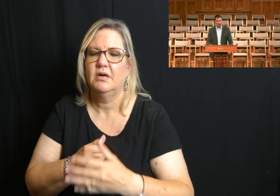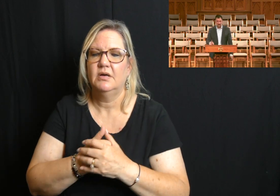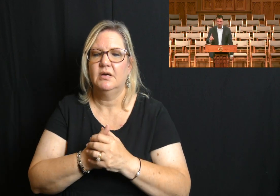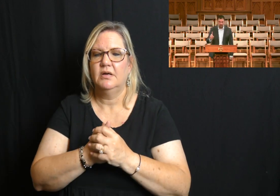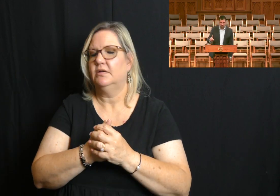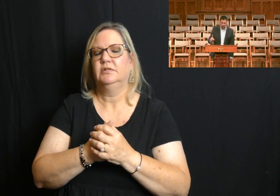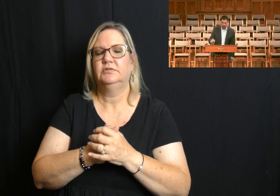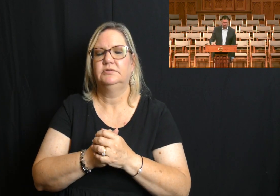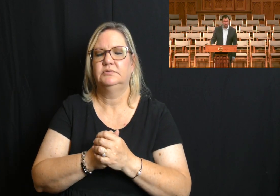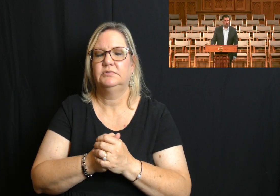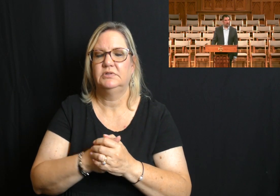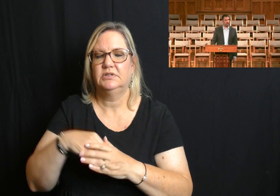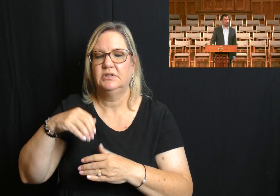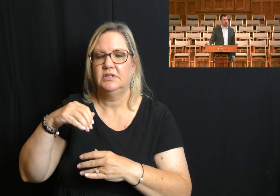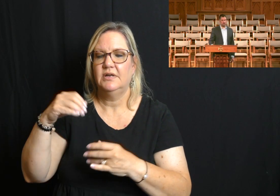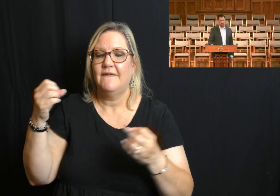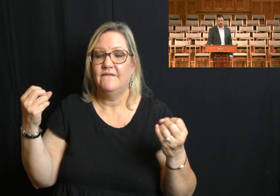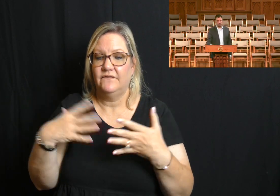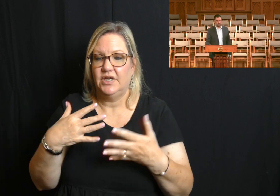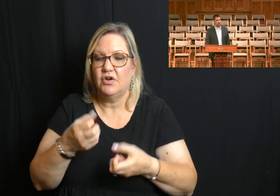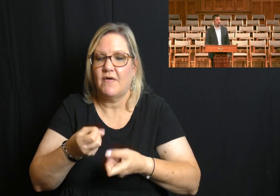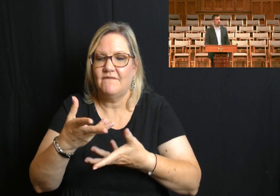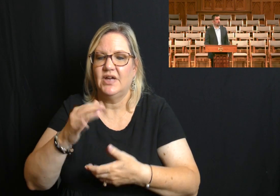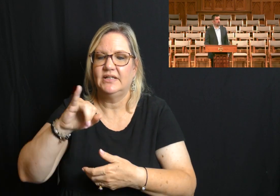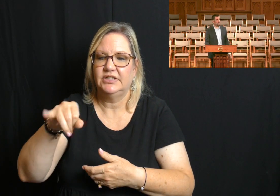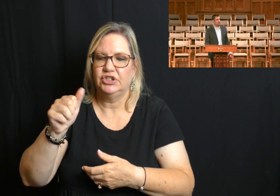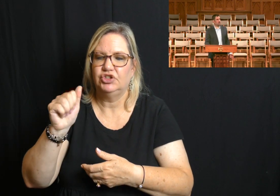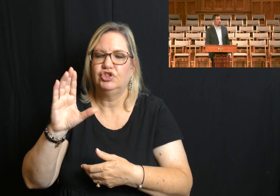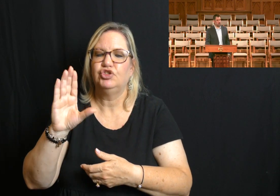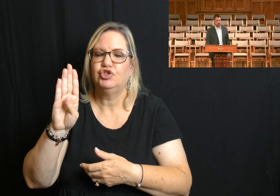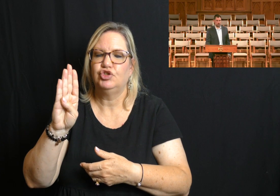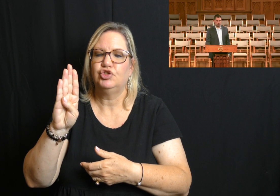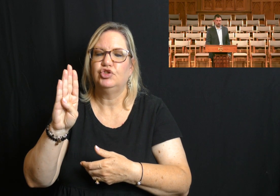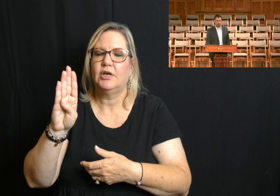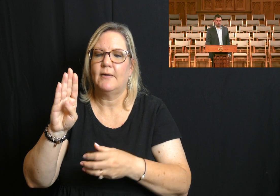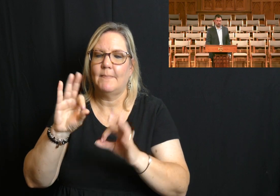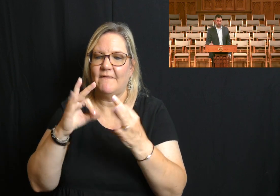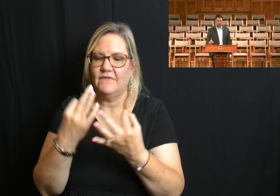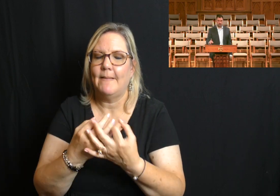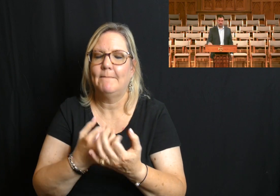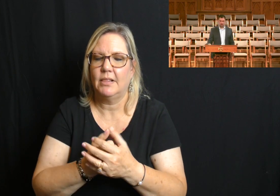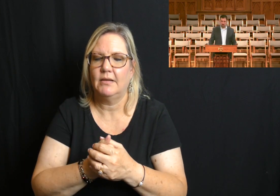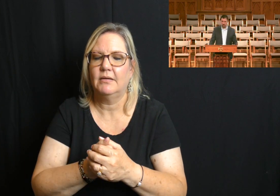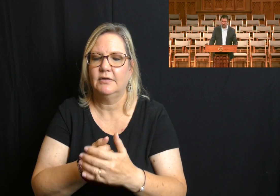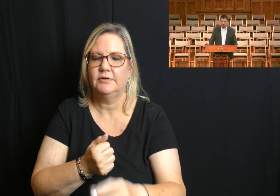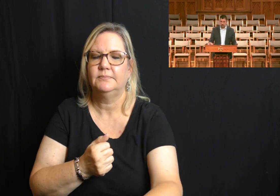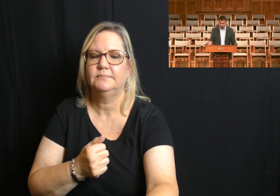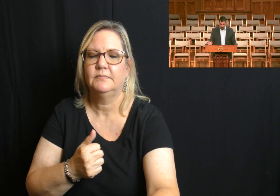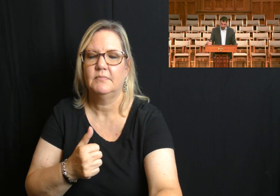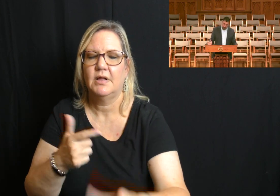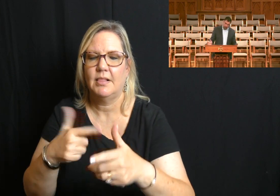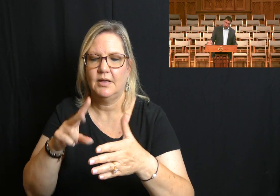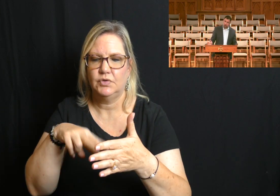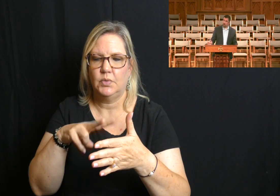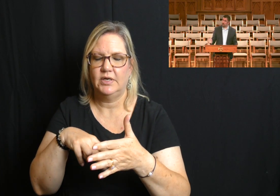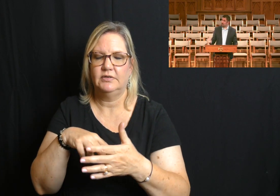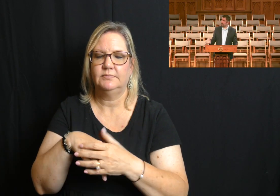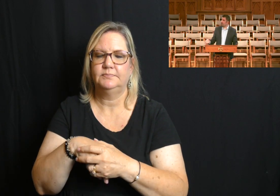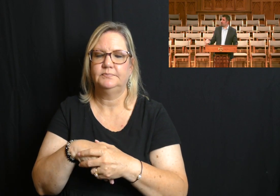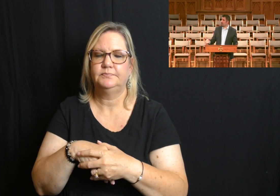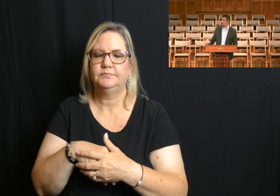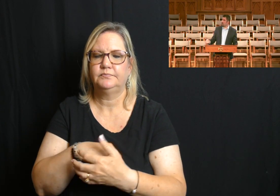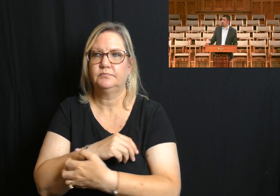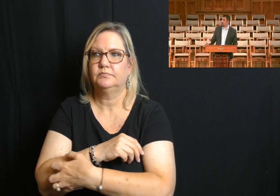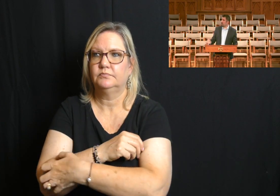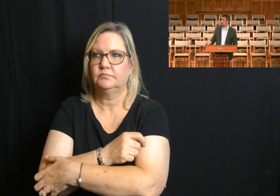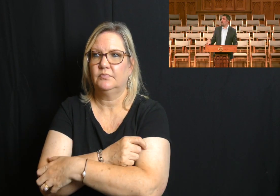money. And then fear affected his family. Affected his family. Let's continue to read. We're going to skip the